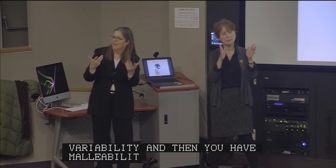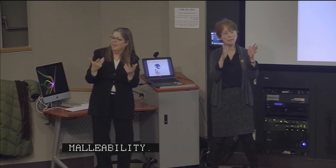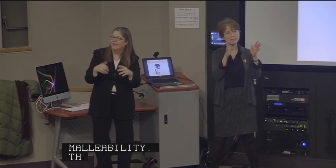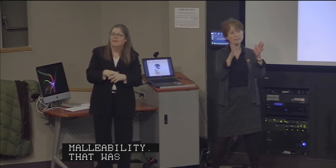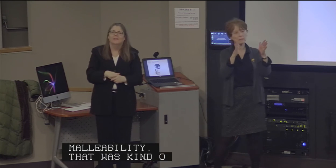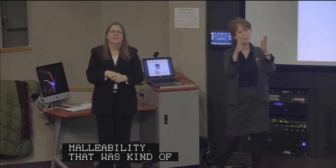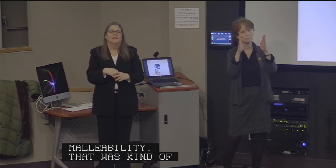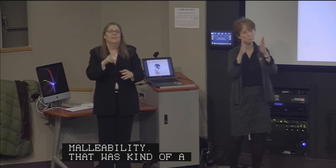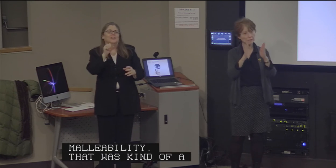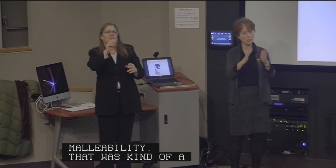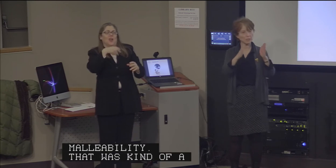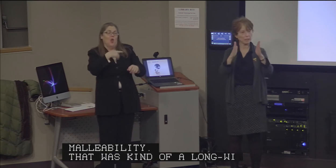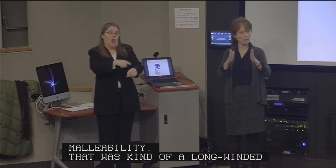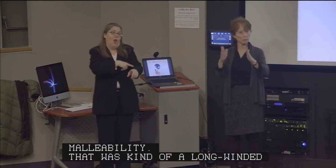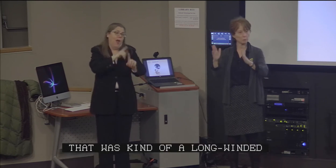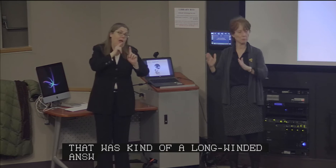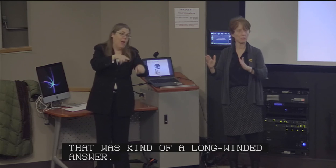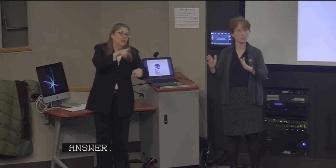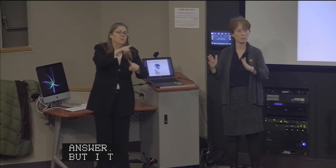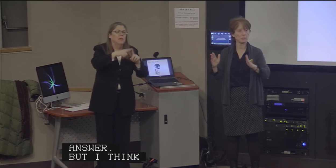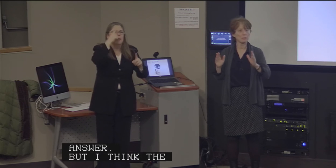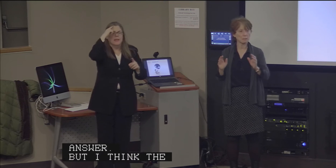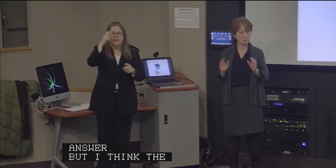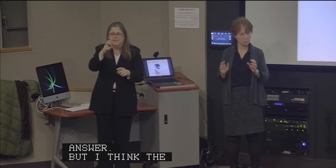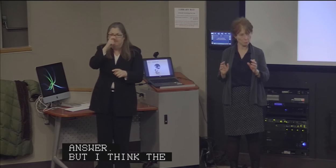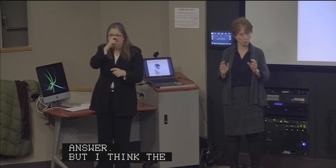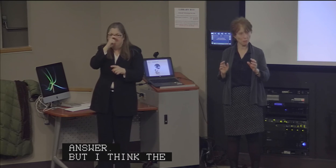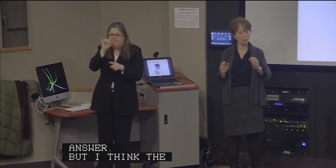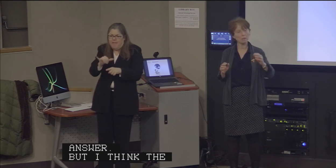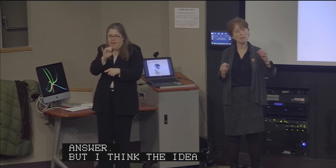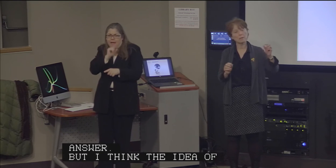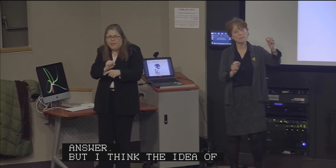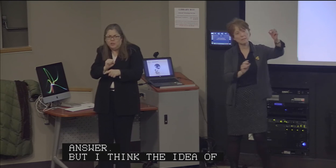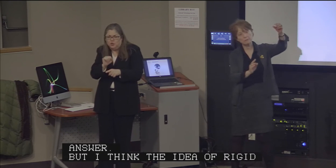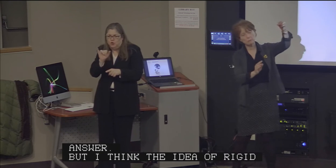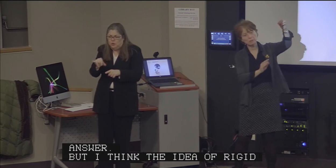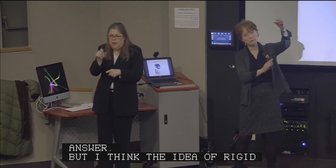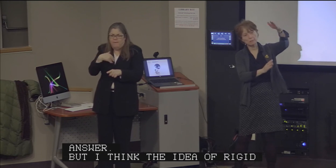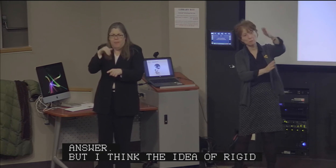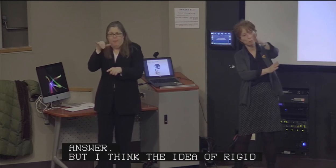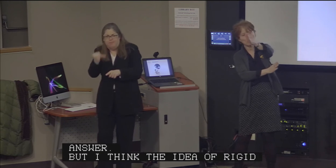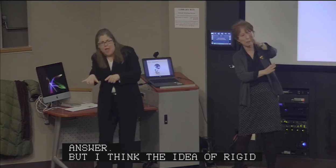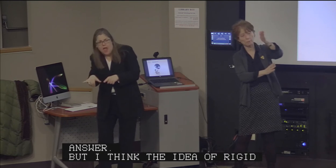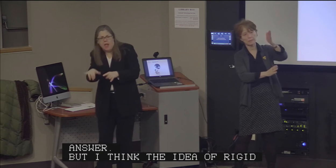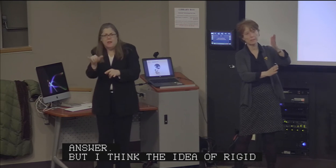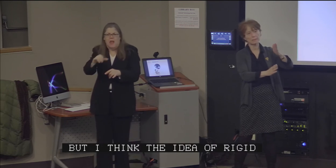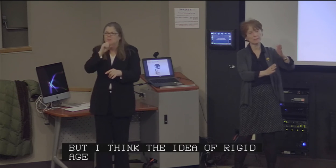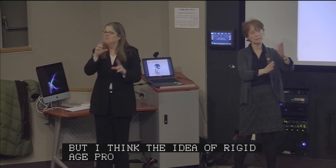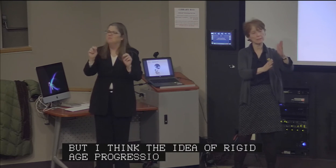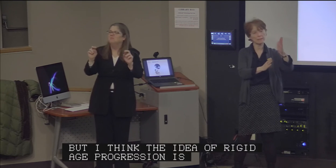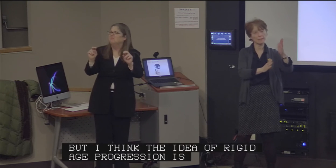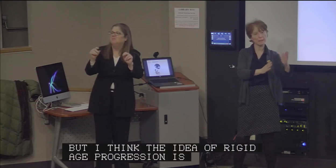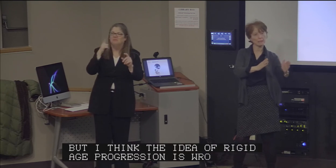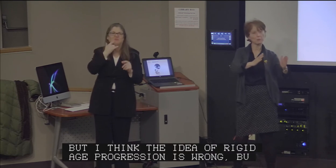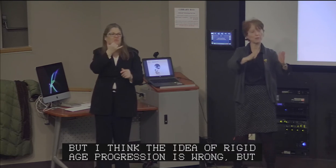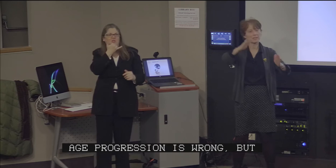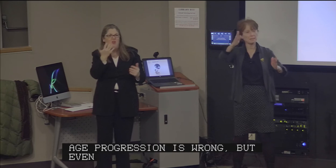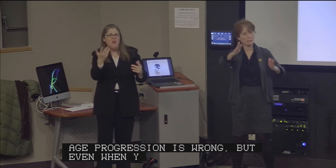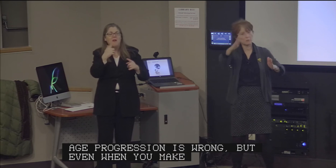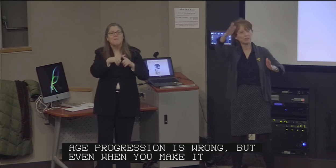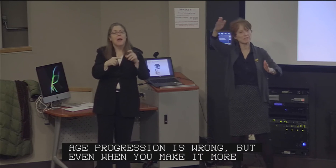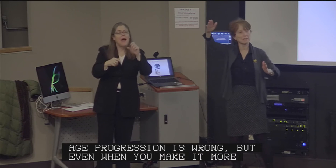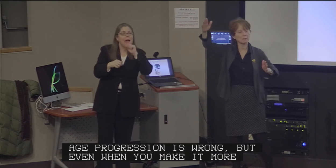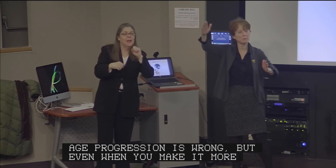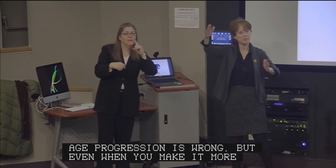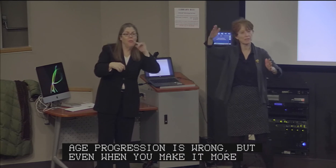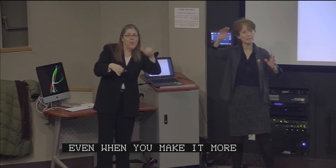the idea of rigid age progression is wrong. But even when you make it more complicated and say age for this, age